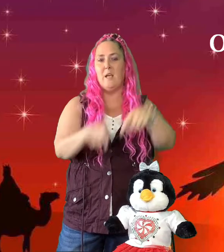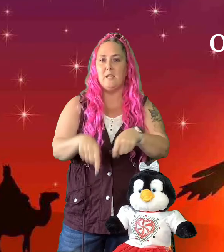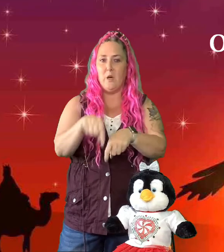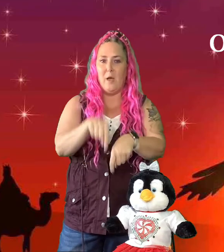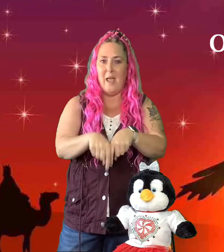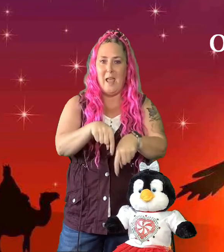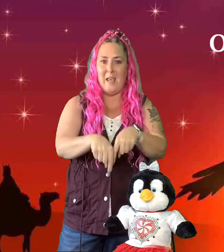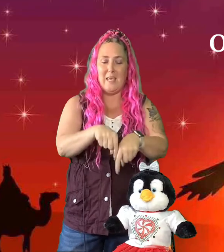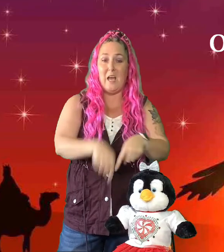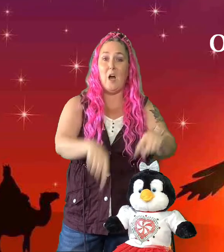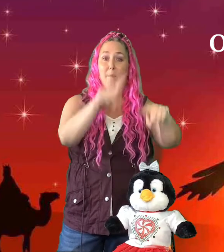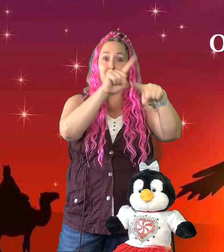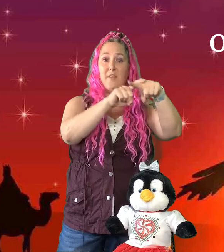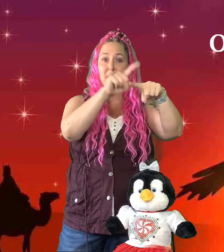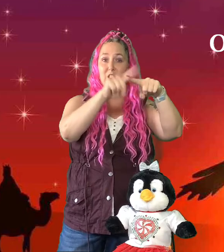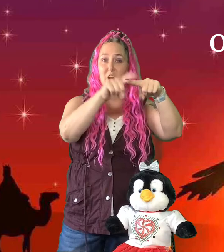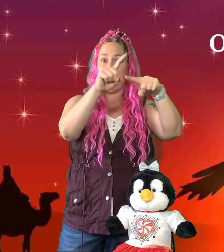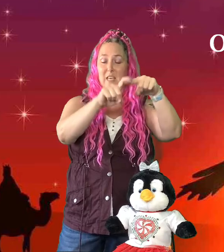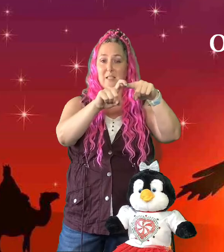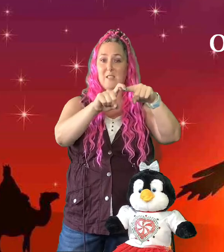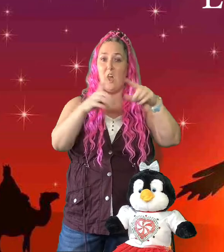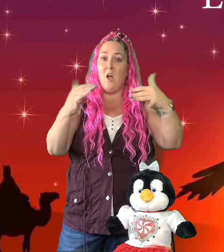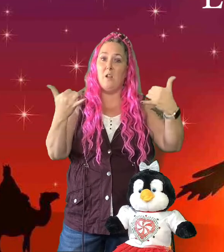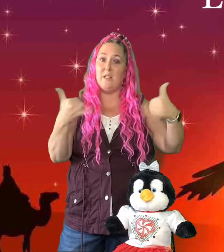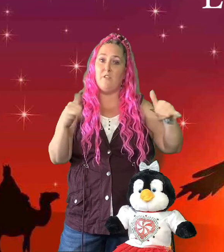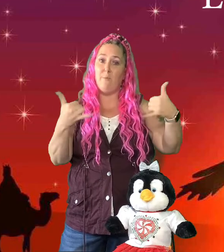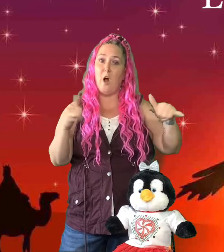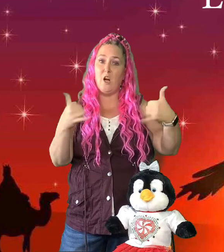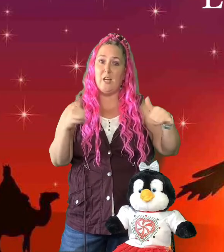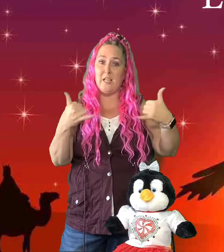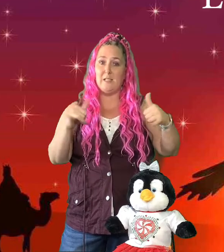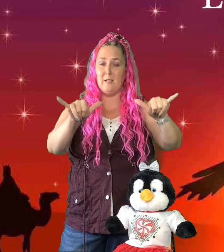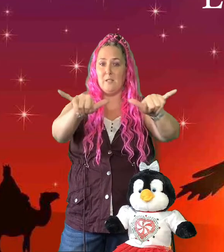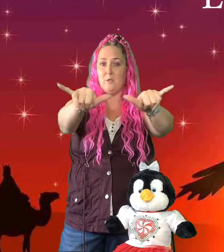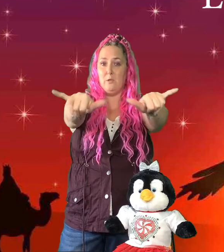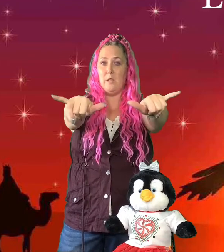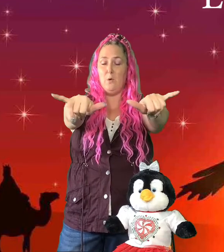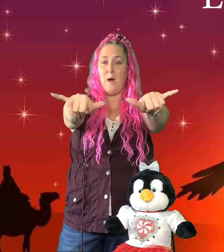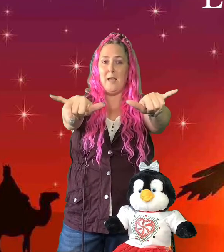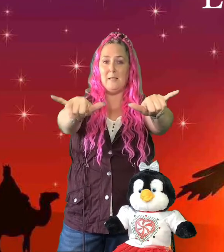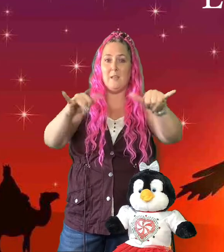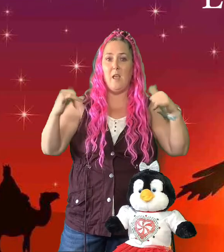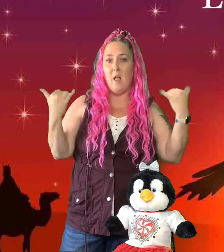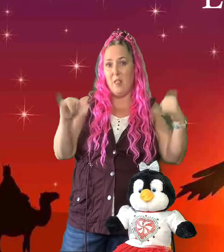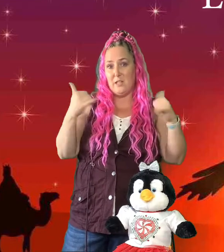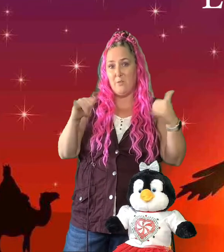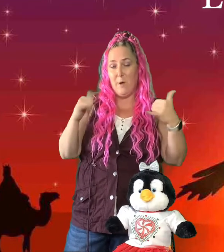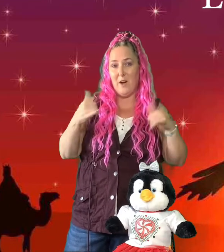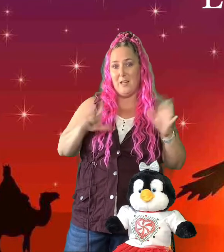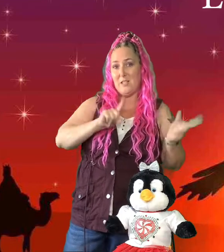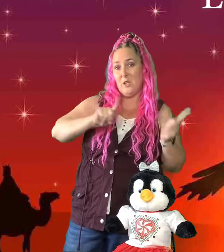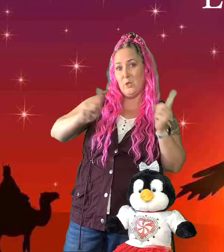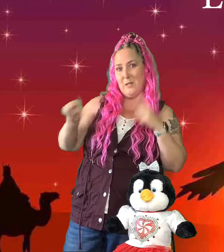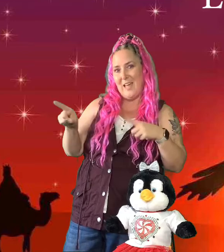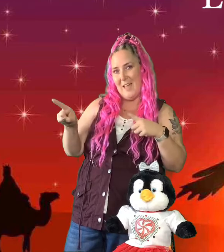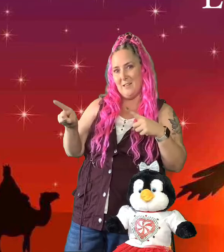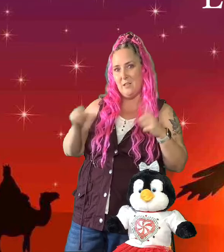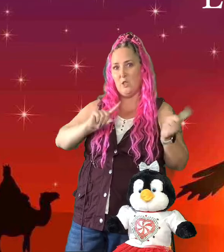So hanging up the stockings, lots of parties, so two-letter Y's, lots of parties to attend, to go